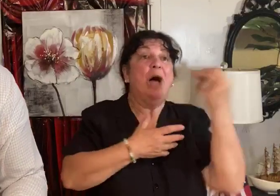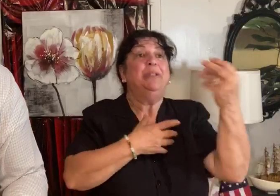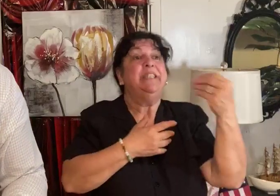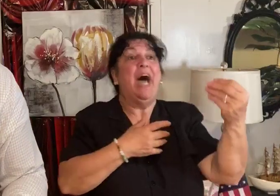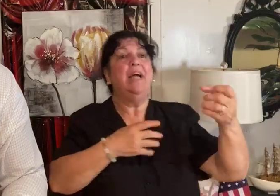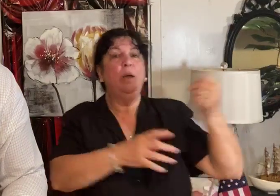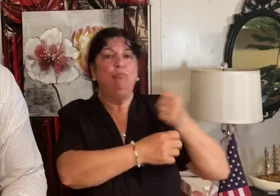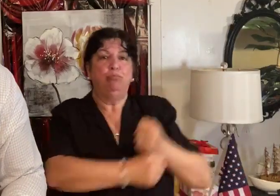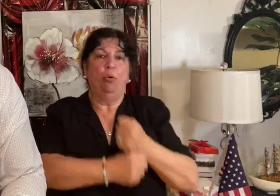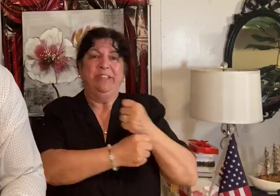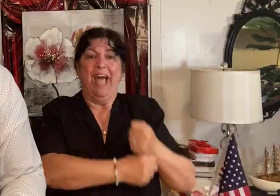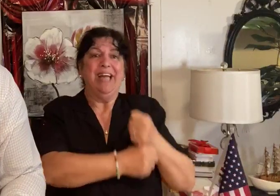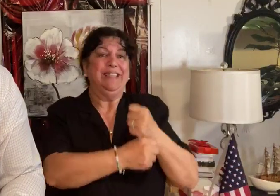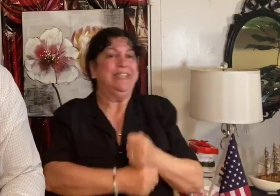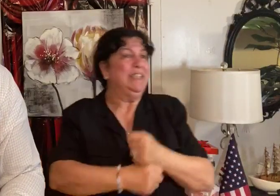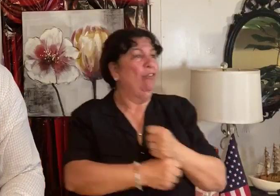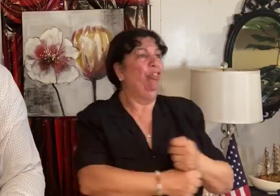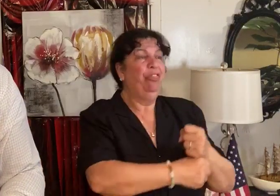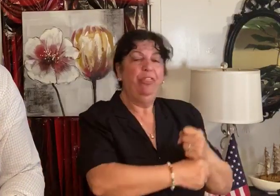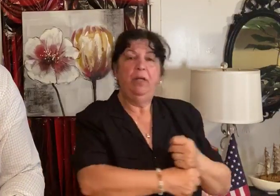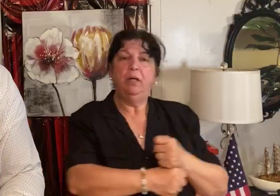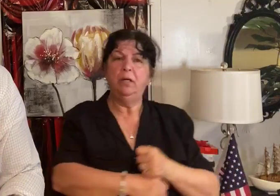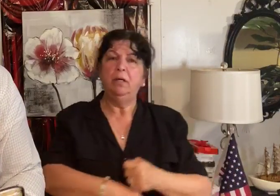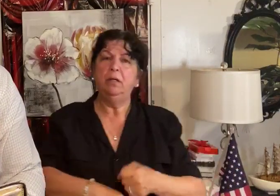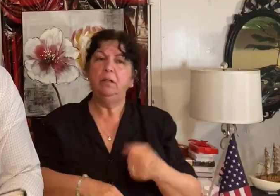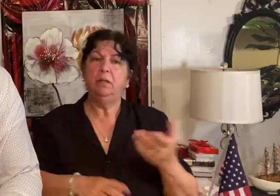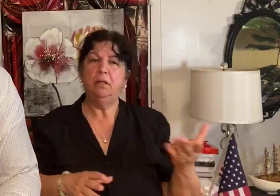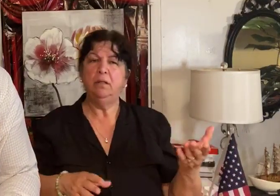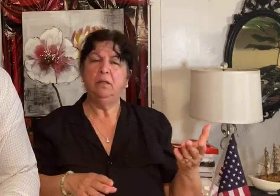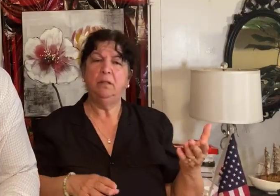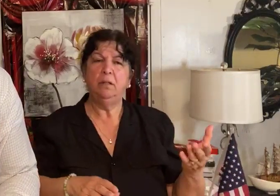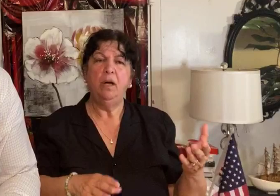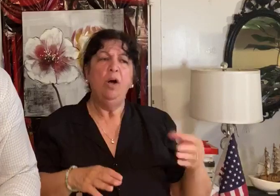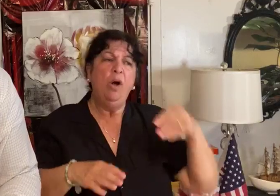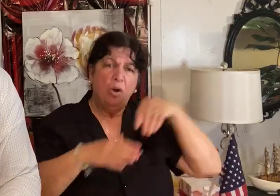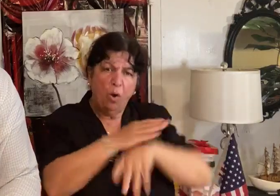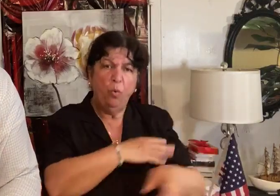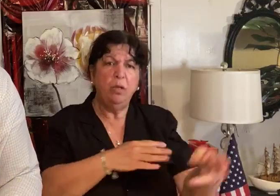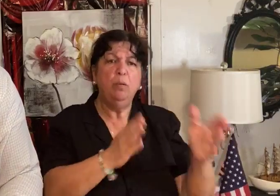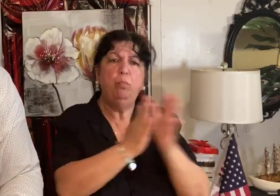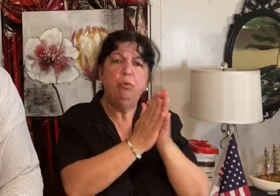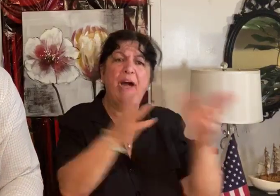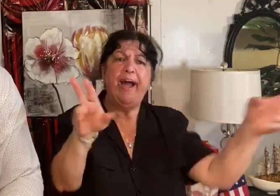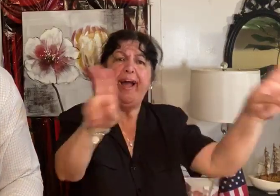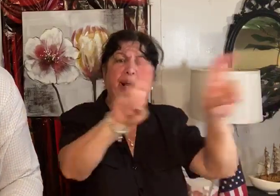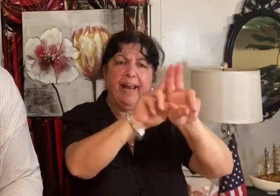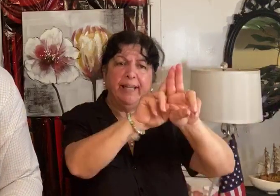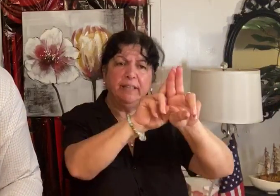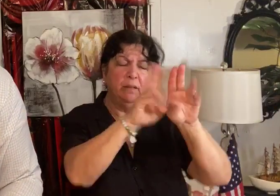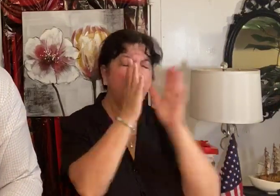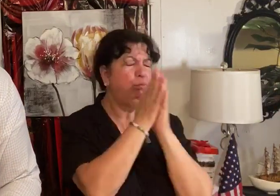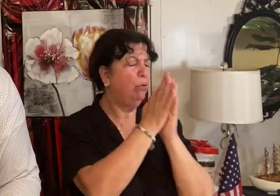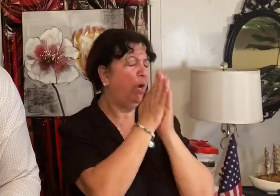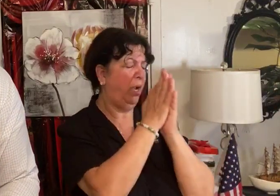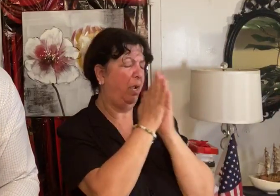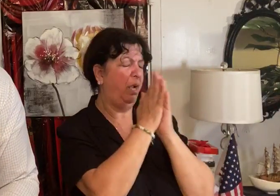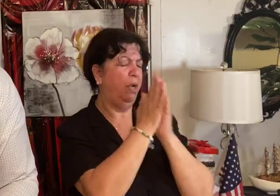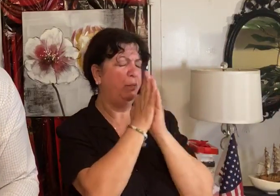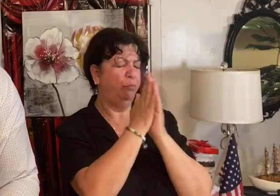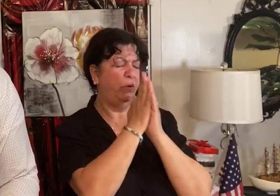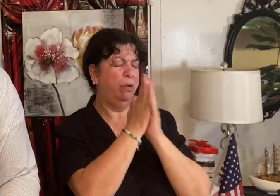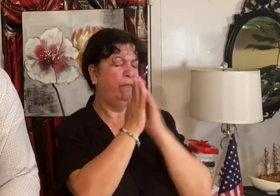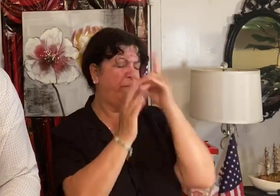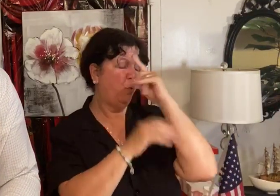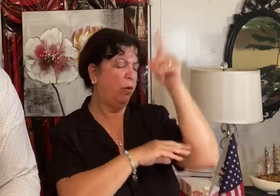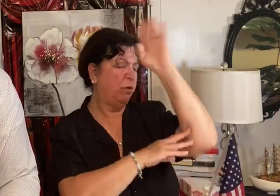and protesting, we should be in our prayer closets praying. Praying